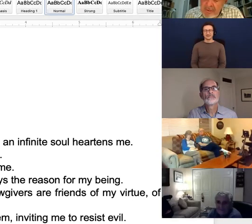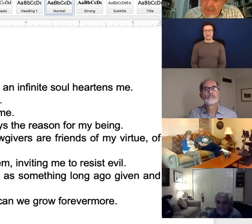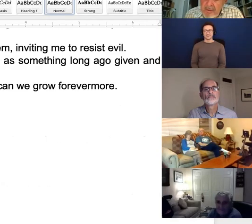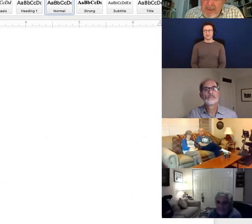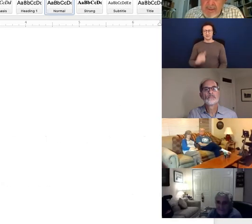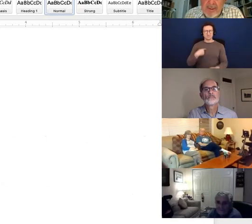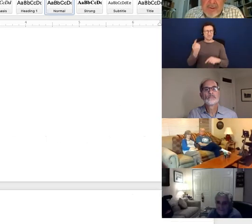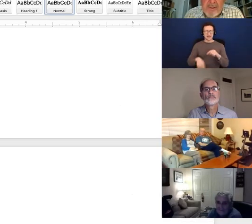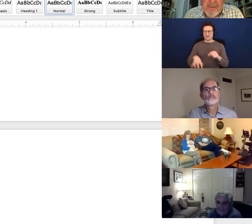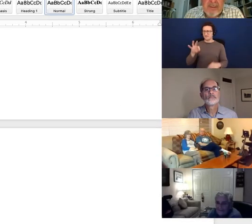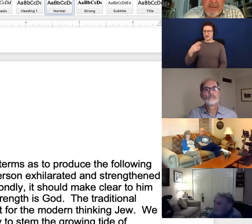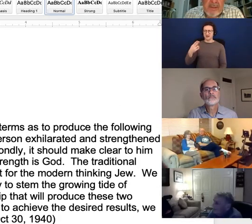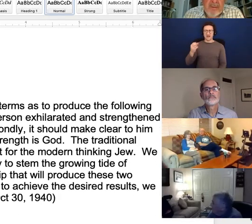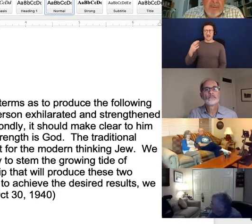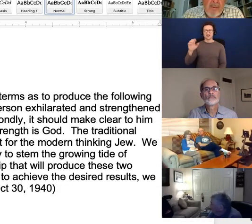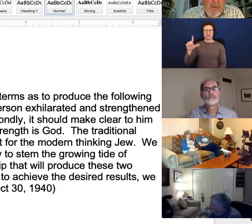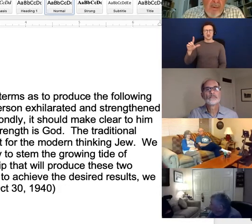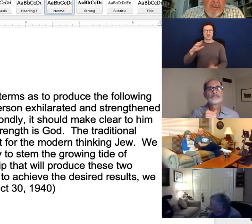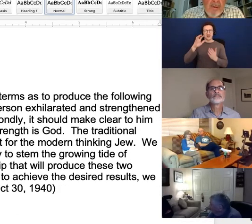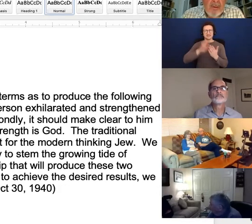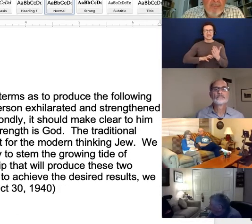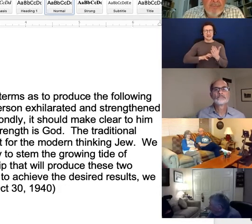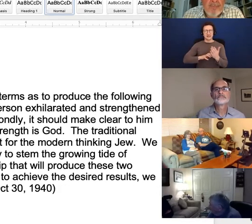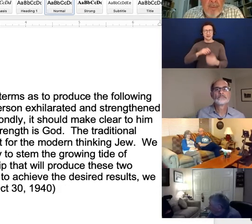Heschel. The Heschel essay is there.